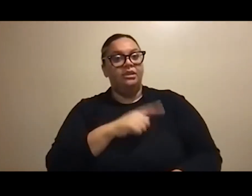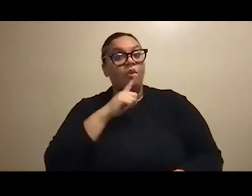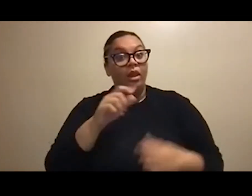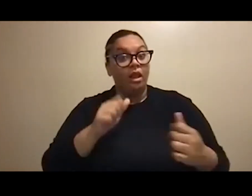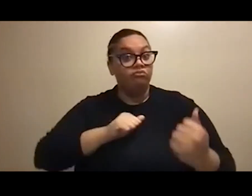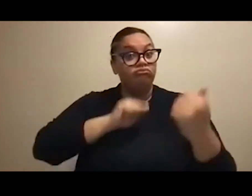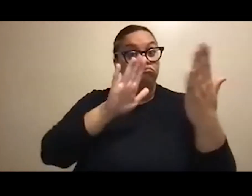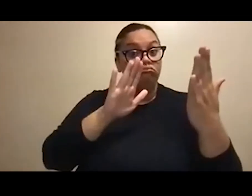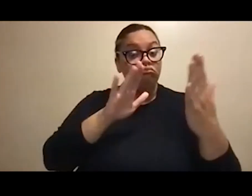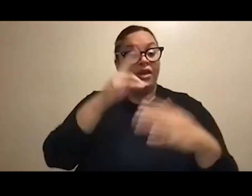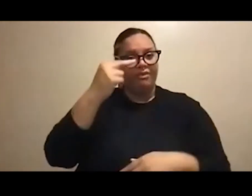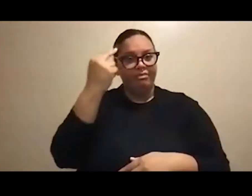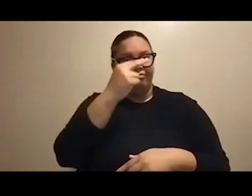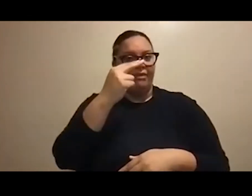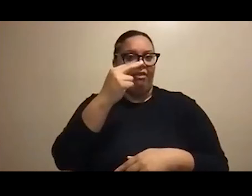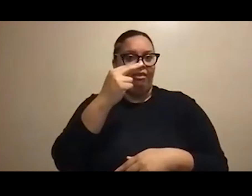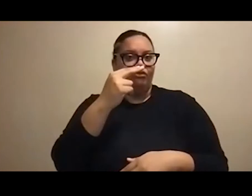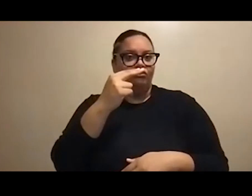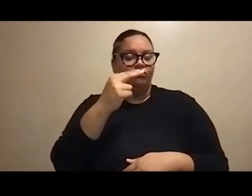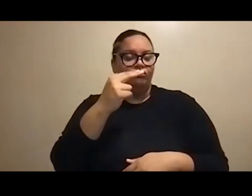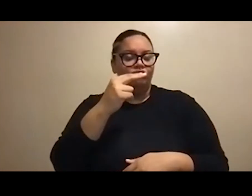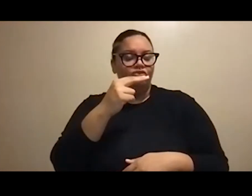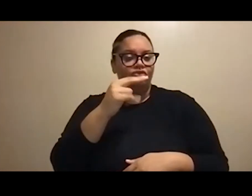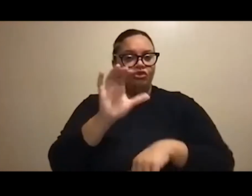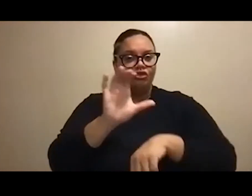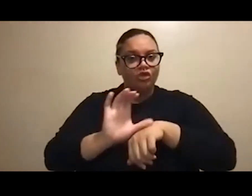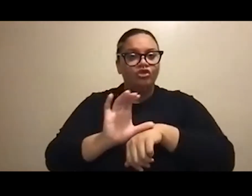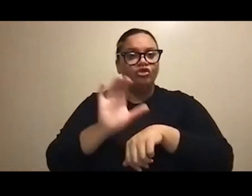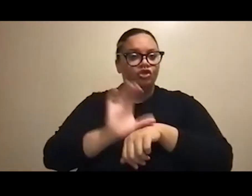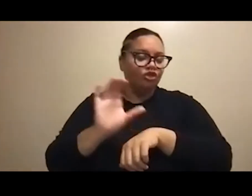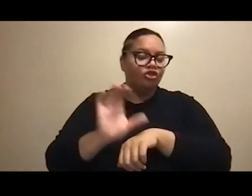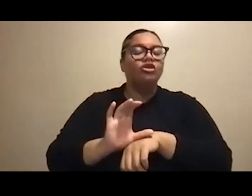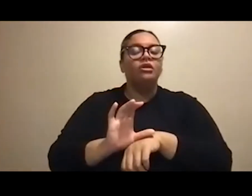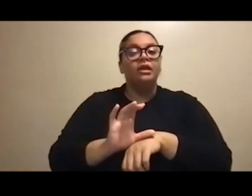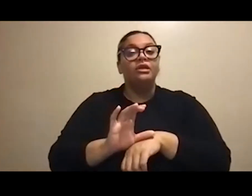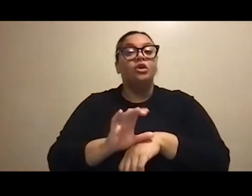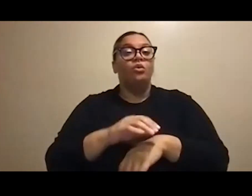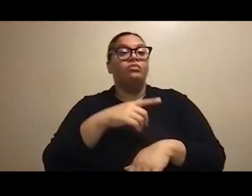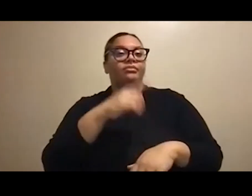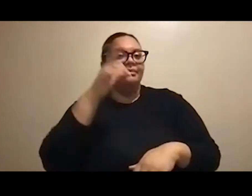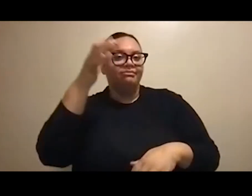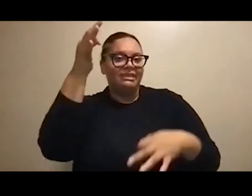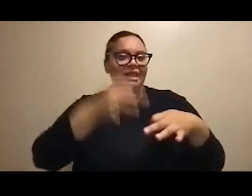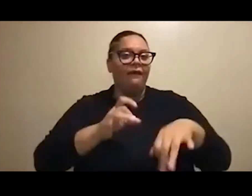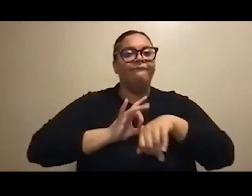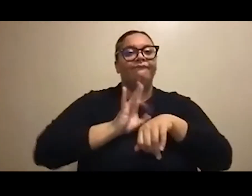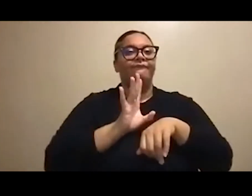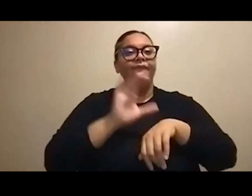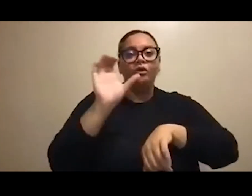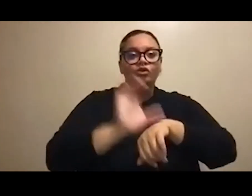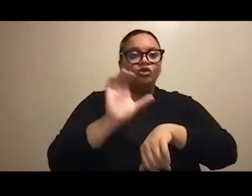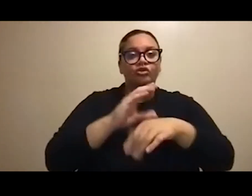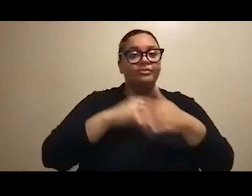and in 1532, essentially dispossessed the Catholic Church, threw them out of England, took over